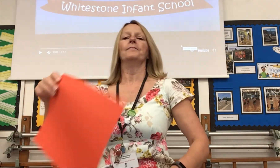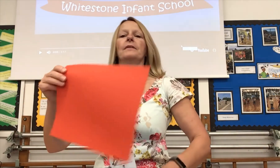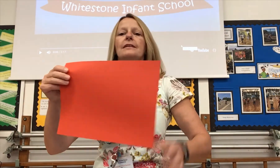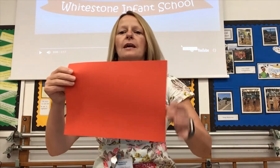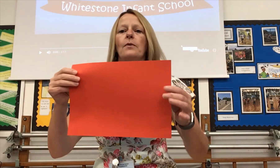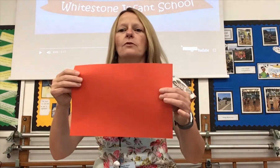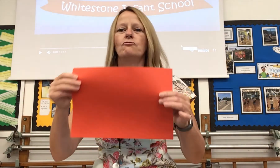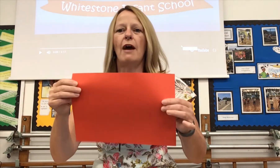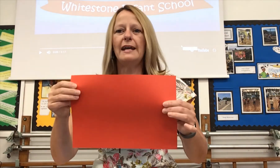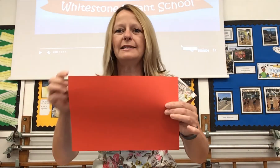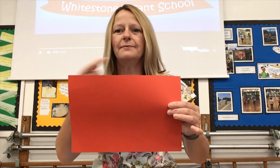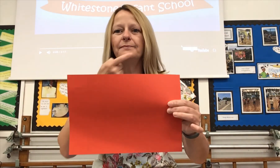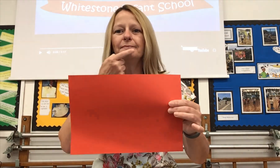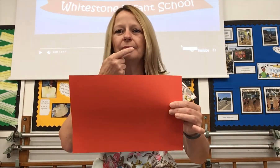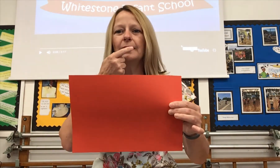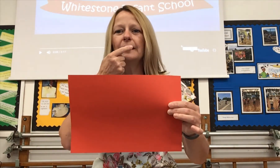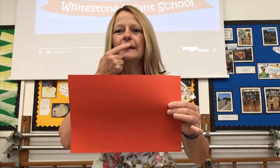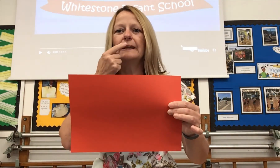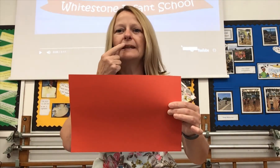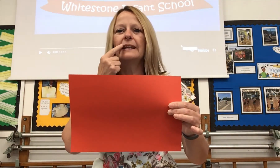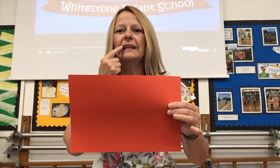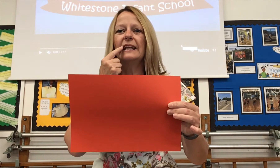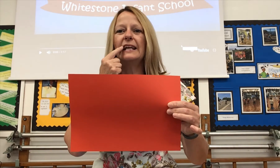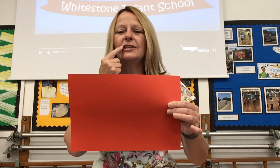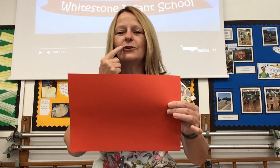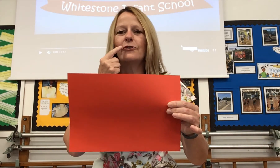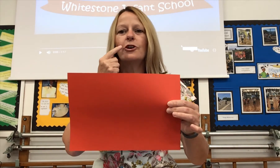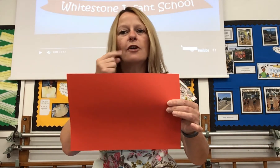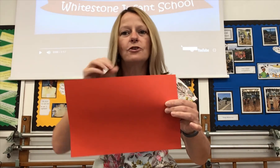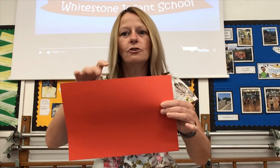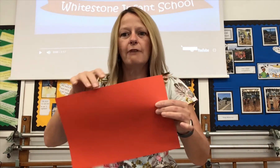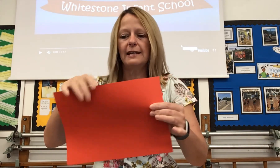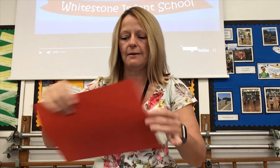So red is drawing over your red lips.